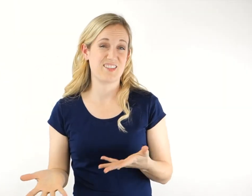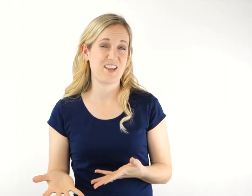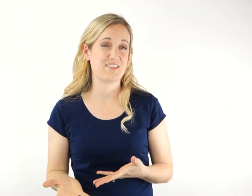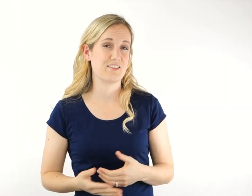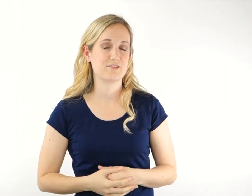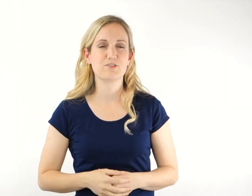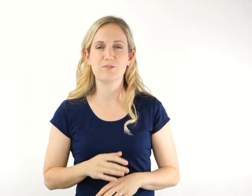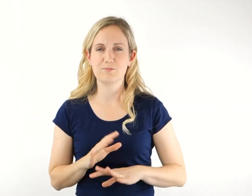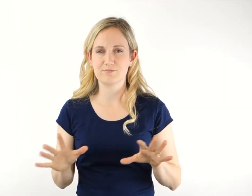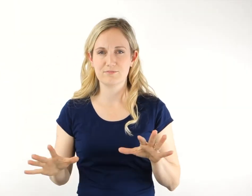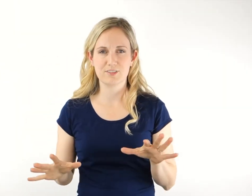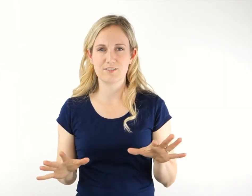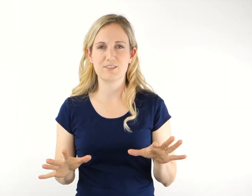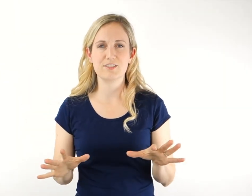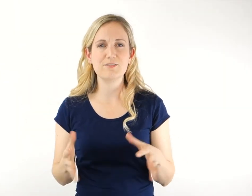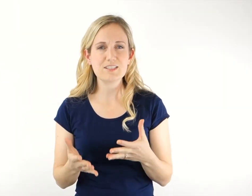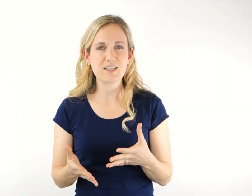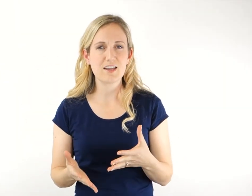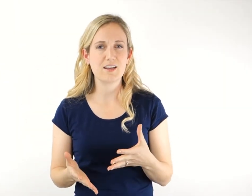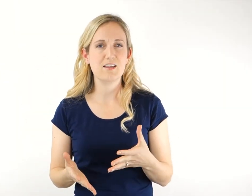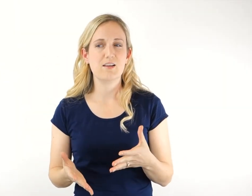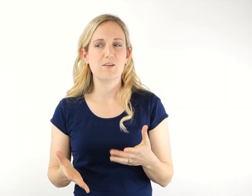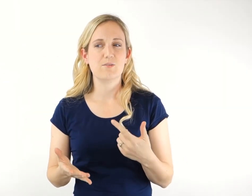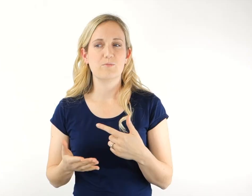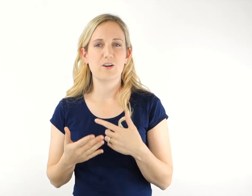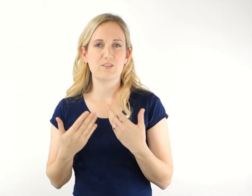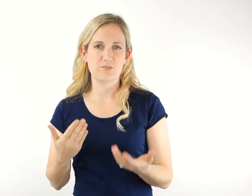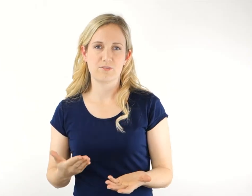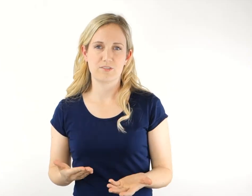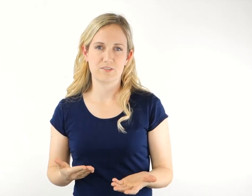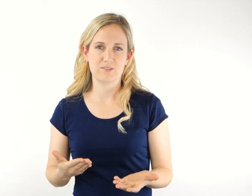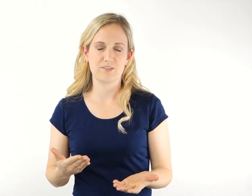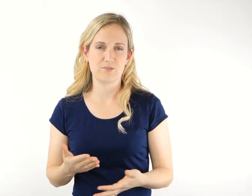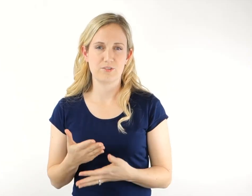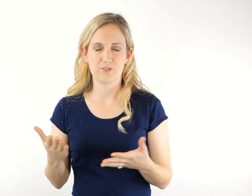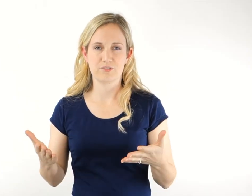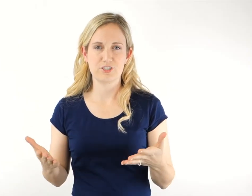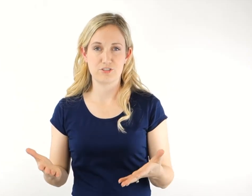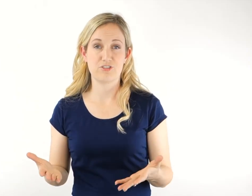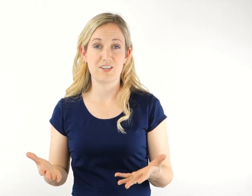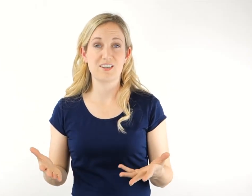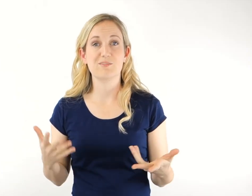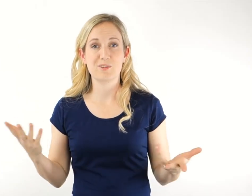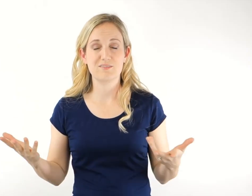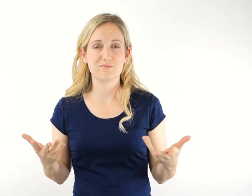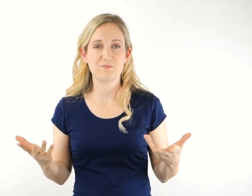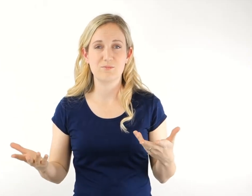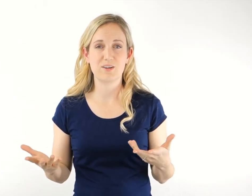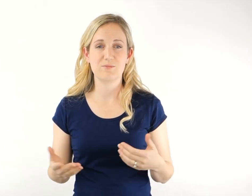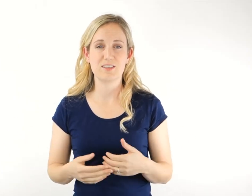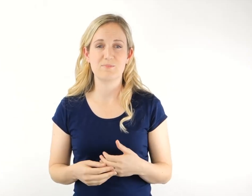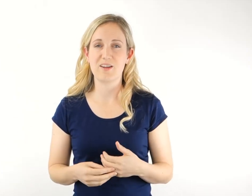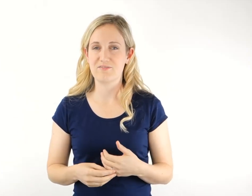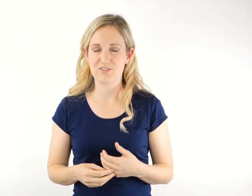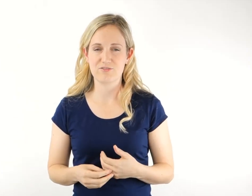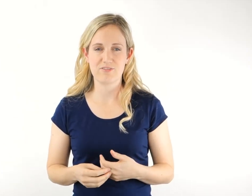in ASL. So just you decide what your children need and what is beneficial for